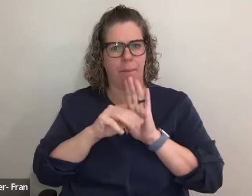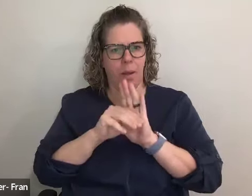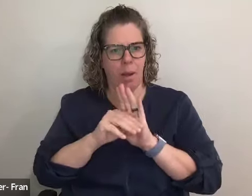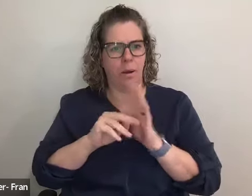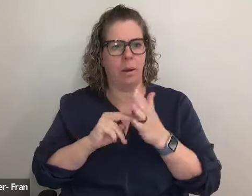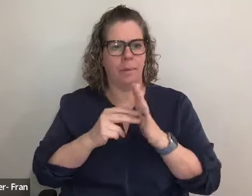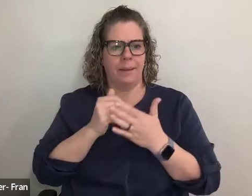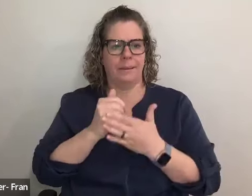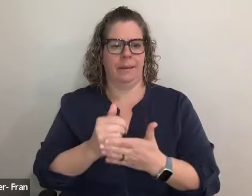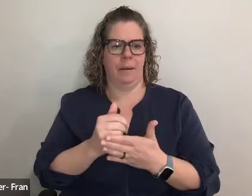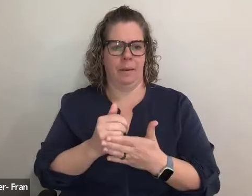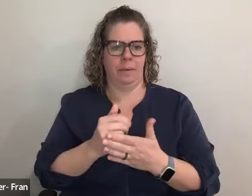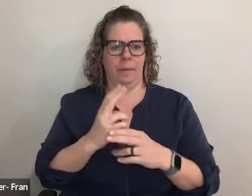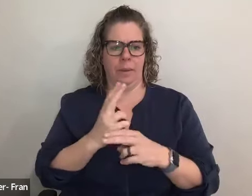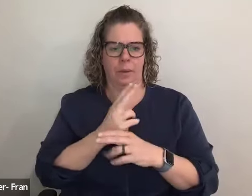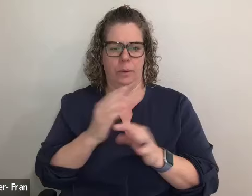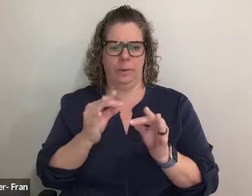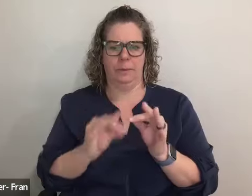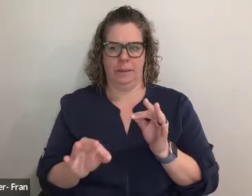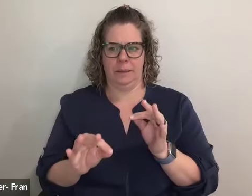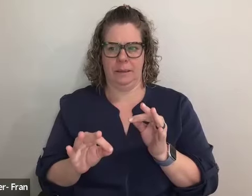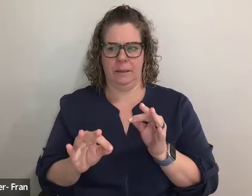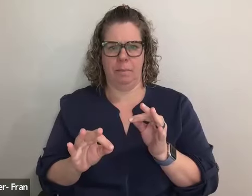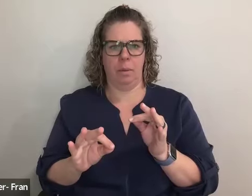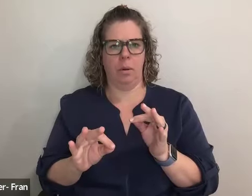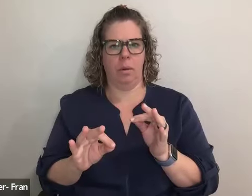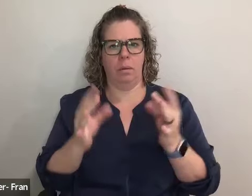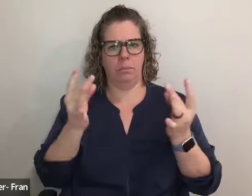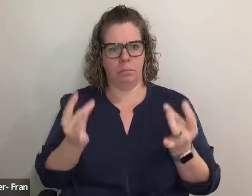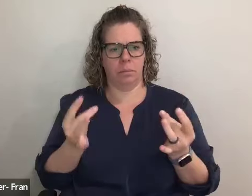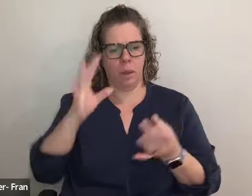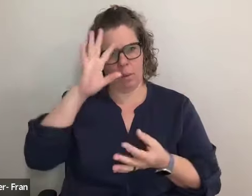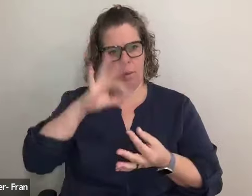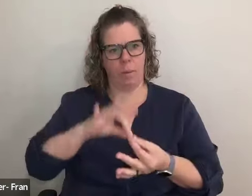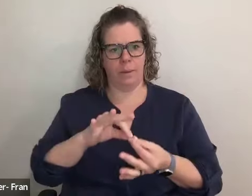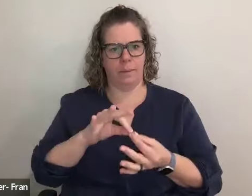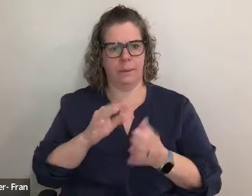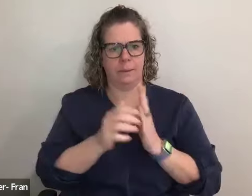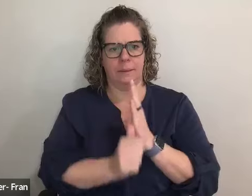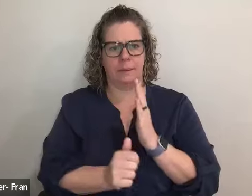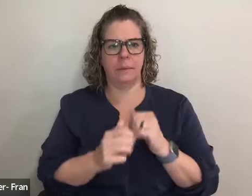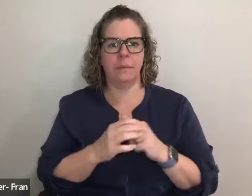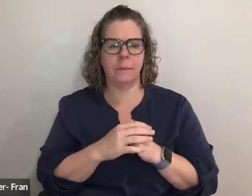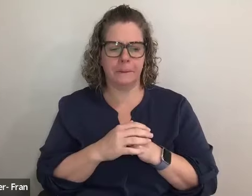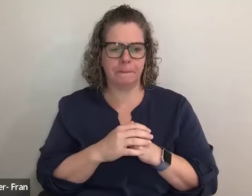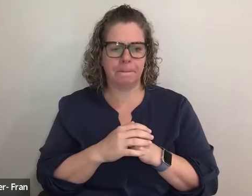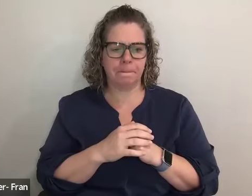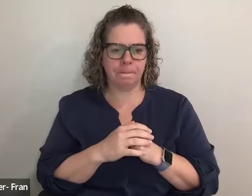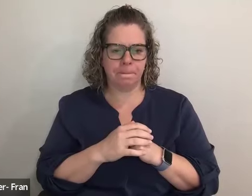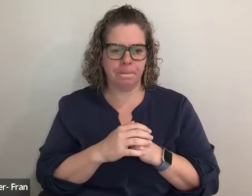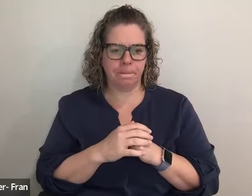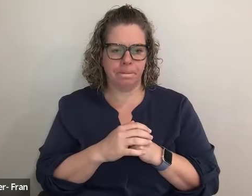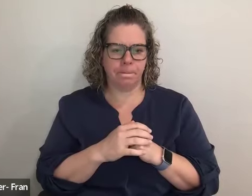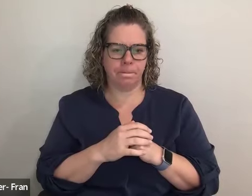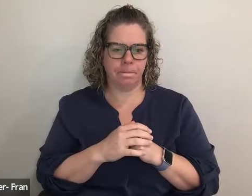well-being, resiliency zone, through the use of simple wellness skills. So I promise we're going to get there. But this part is a